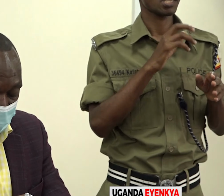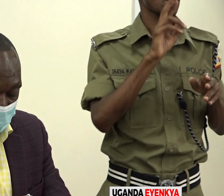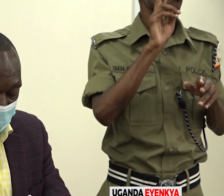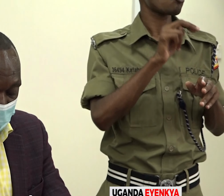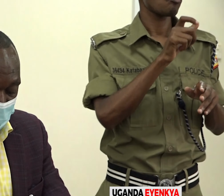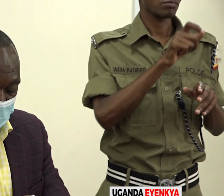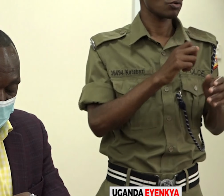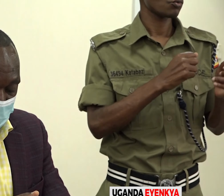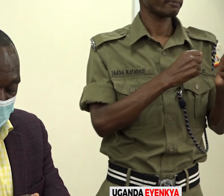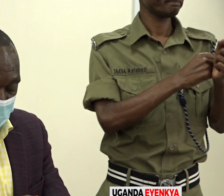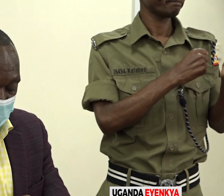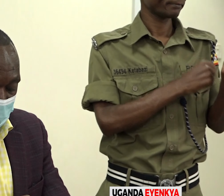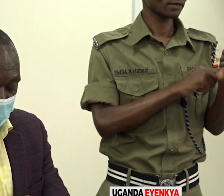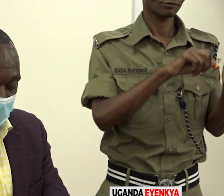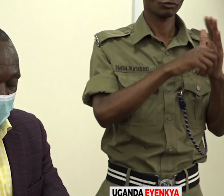kuvuma,